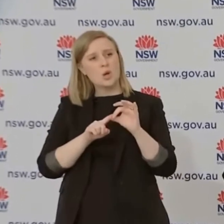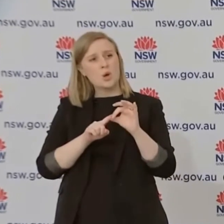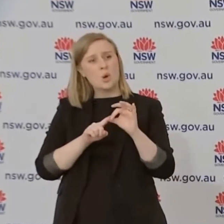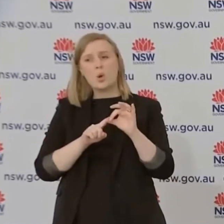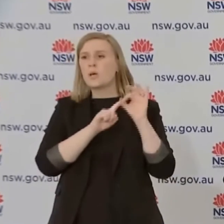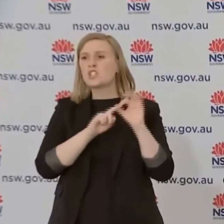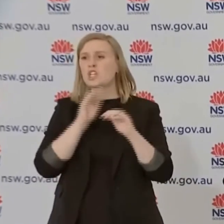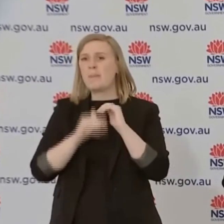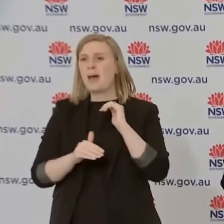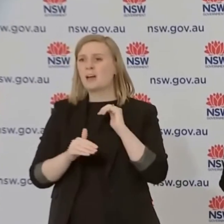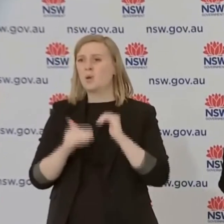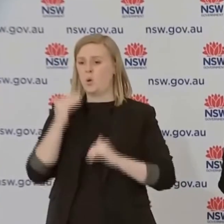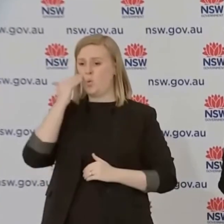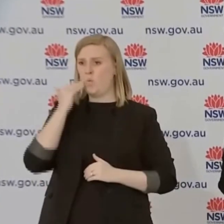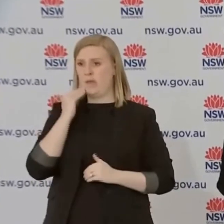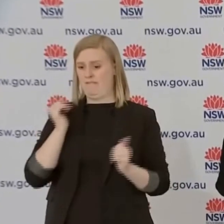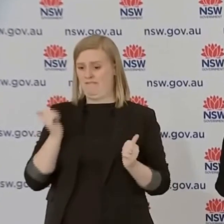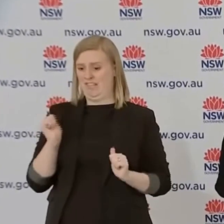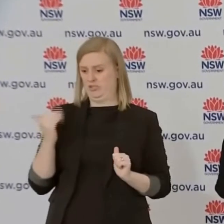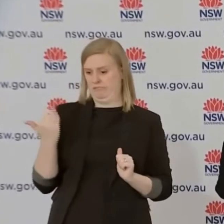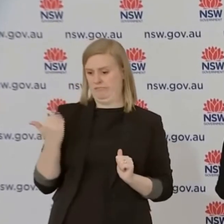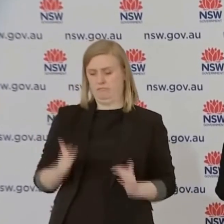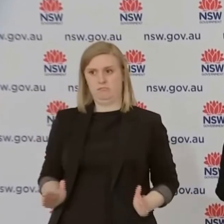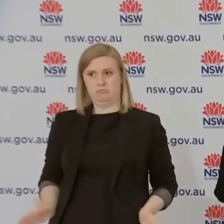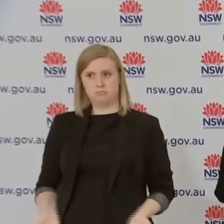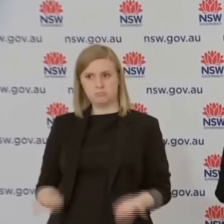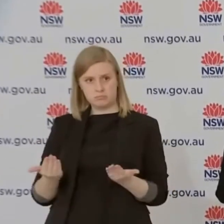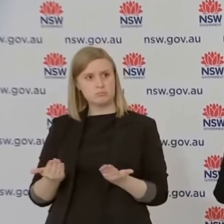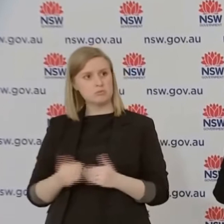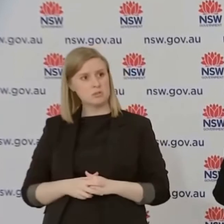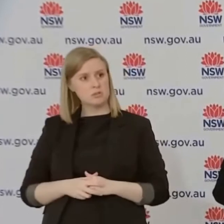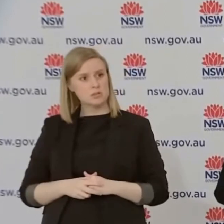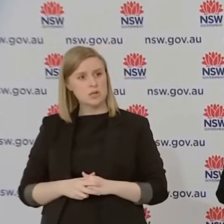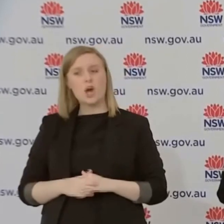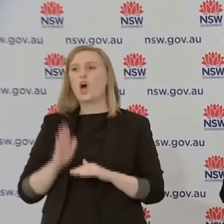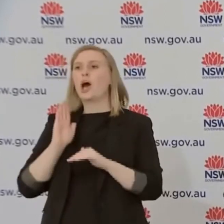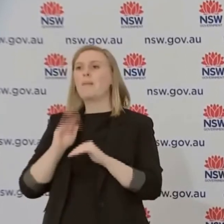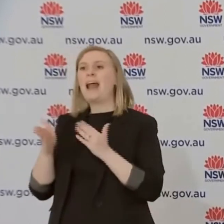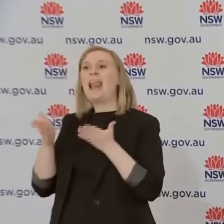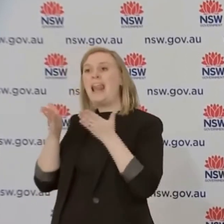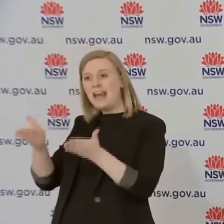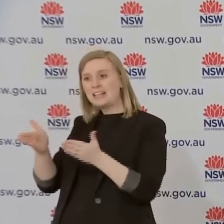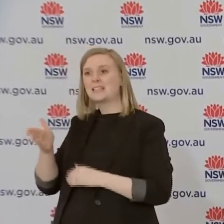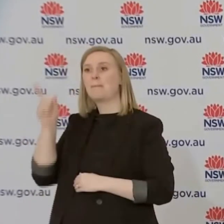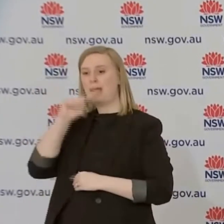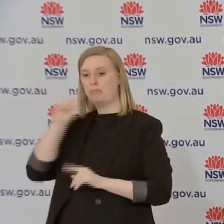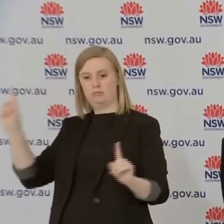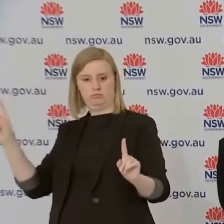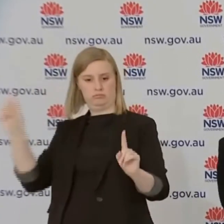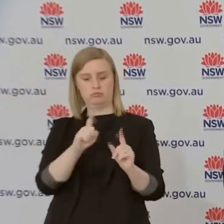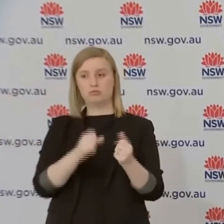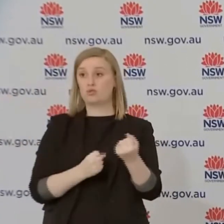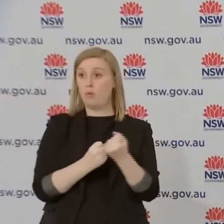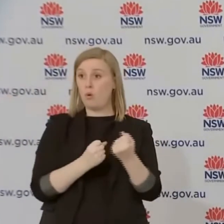Women who have just had a baby post-birth. Not sure what the ruling is. Yeah. Which was that they can have a support partner with them. What, sorry? A support partner with